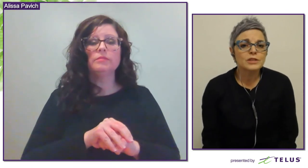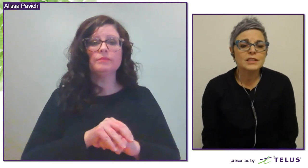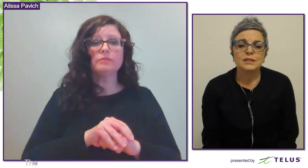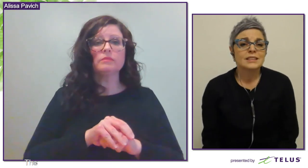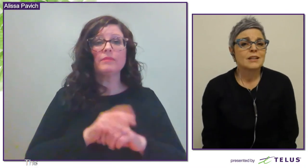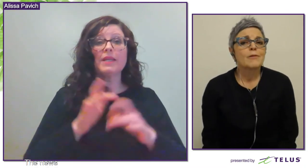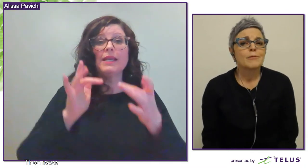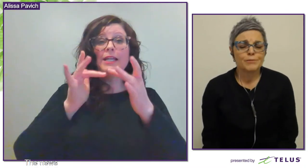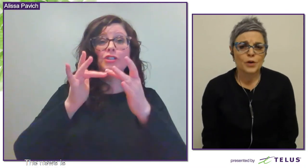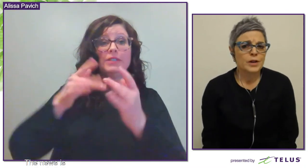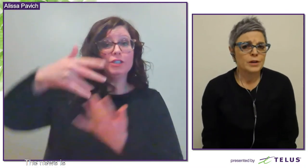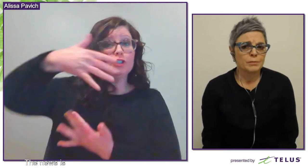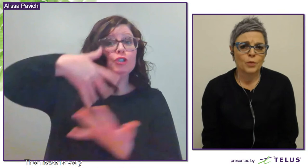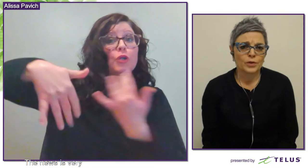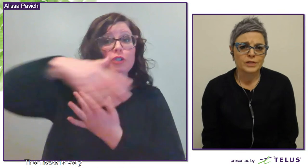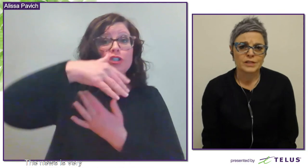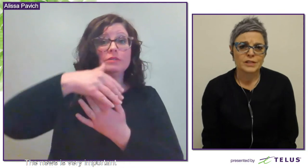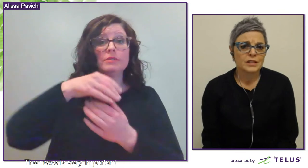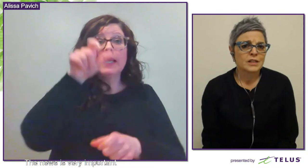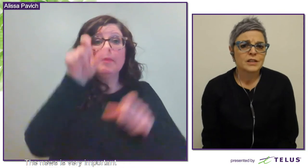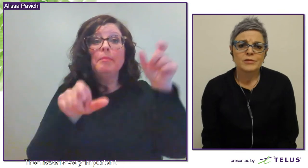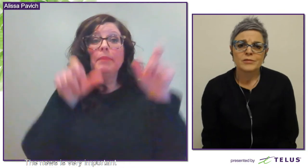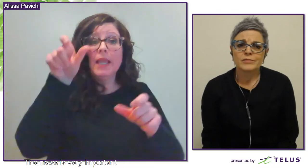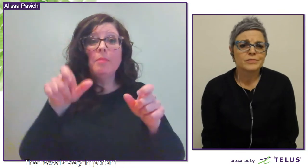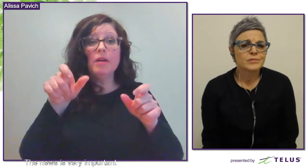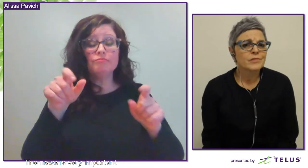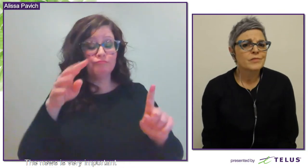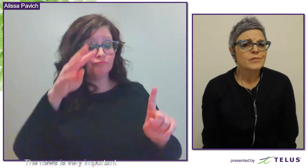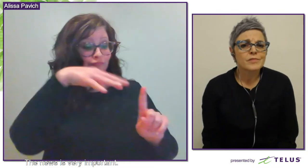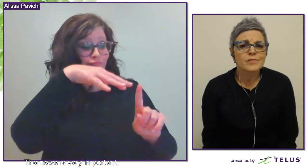And the news is very important.